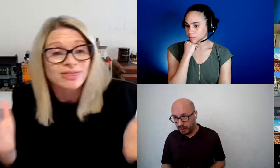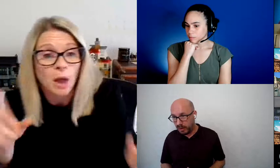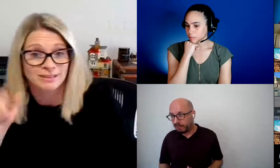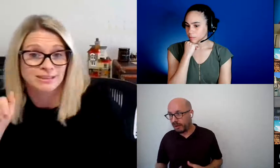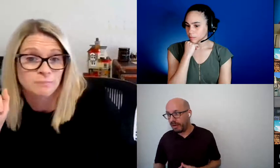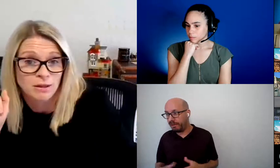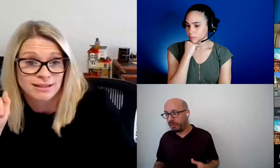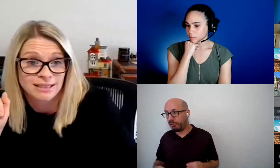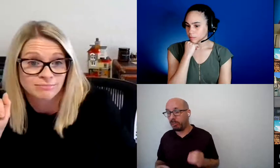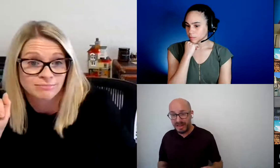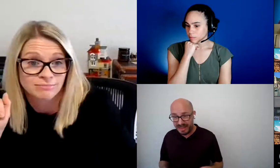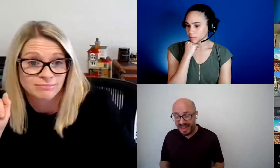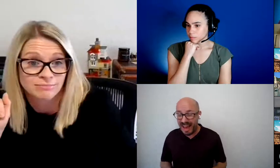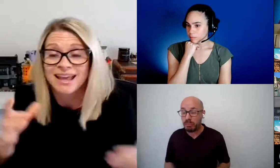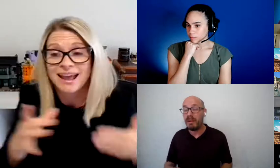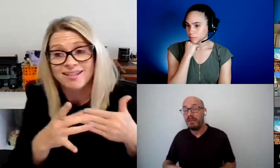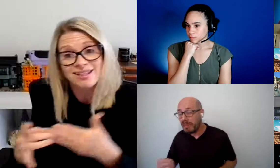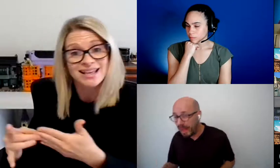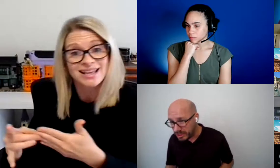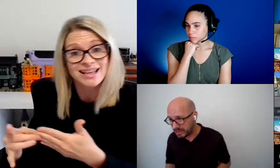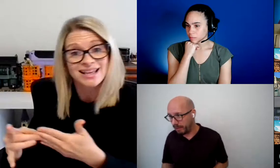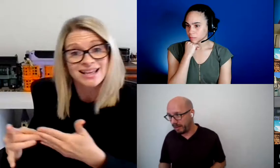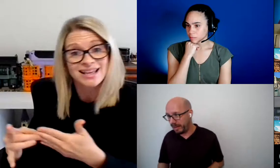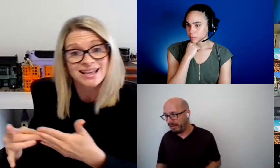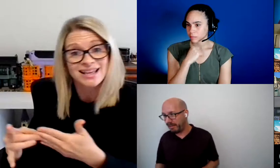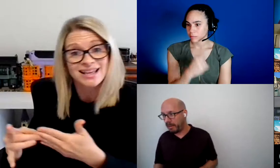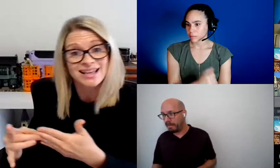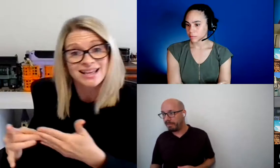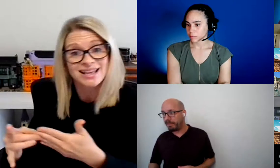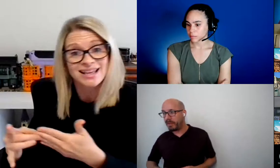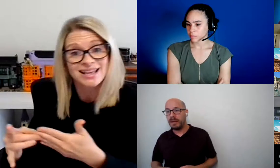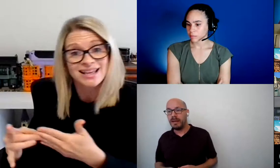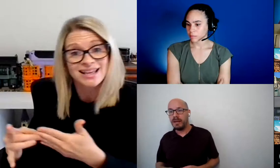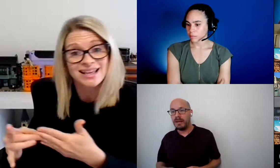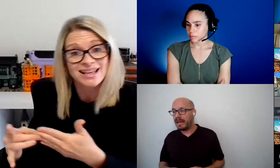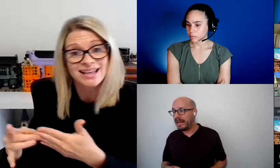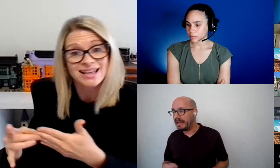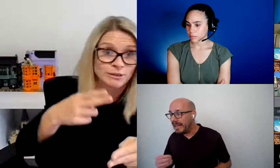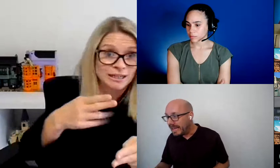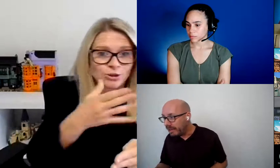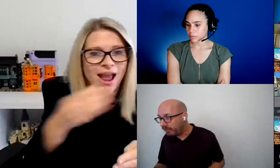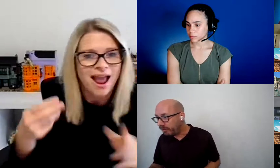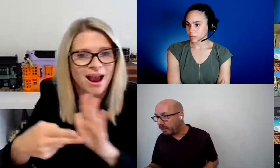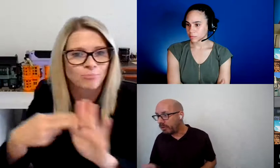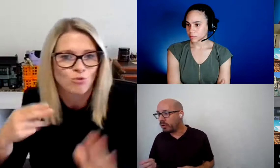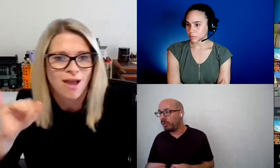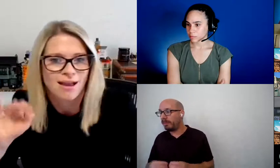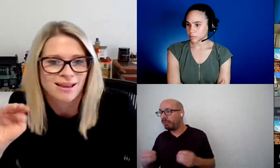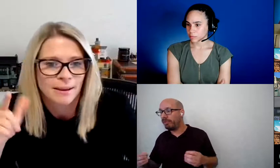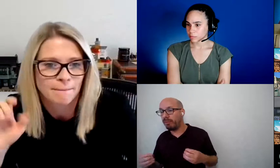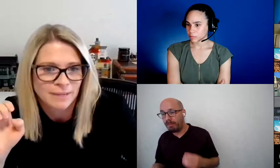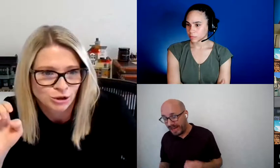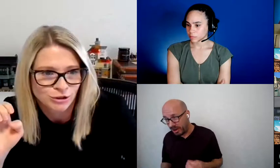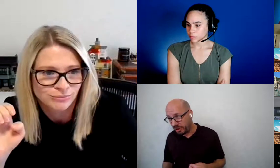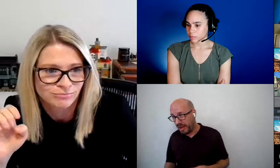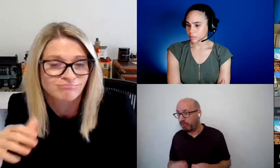for individuals with as well as without disabilities. It leads to an improved reputation